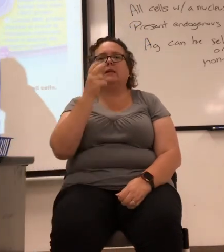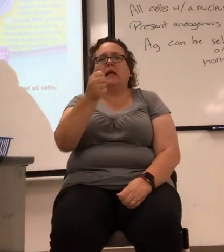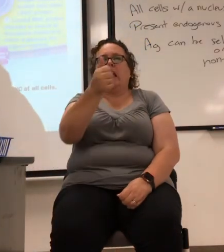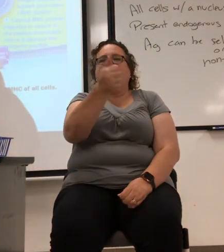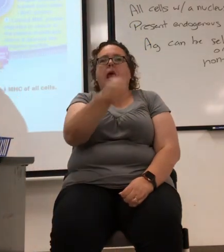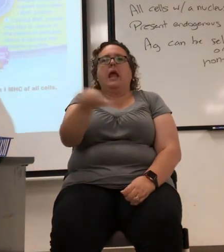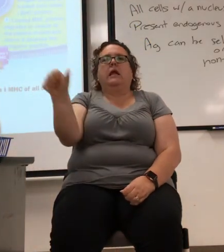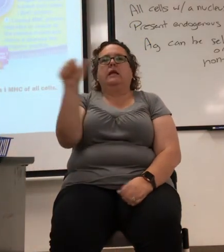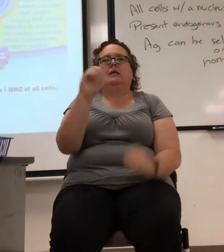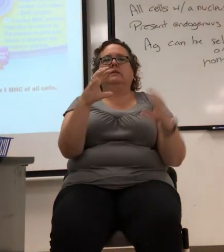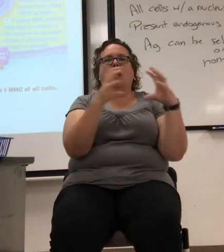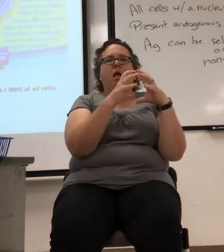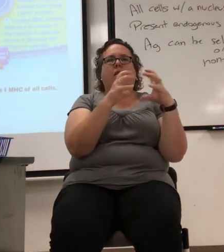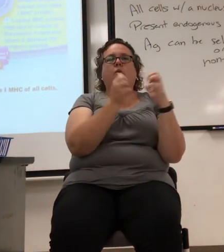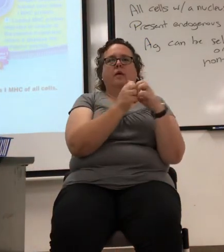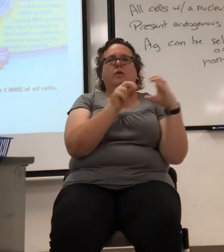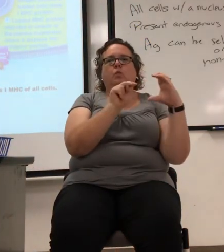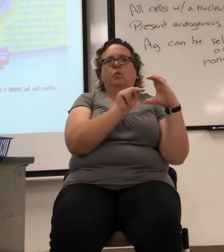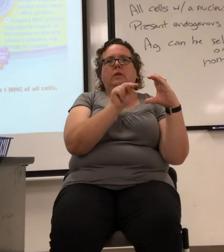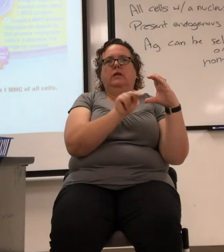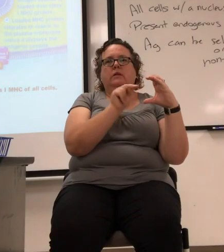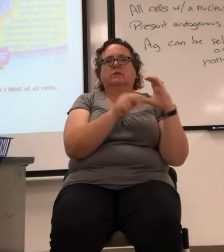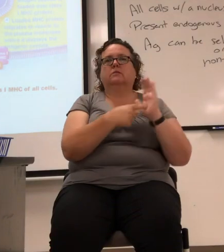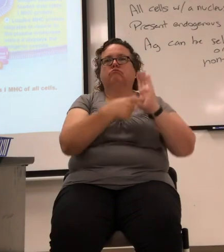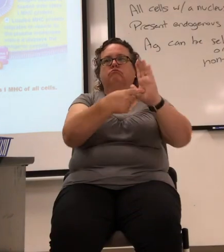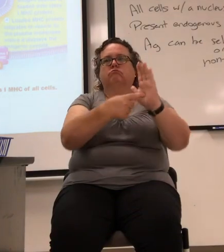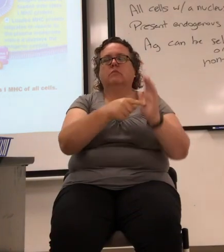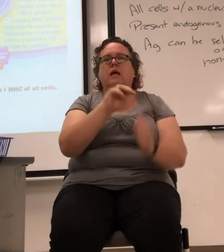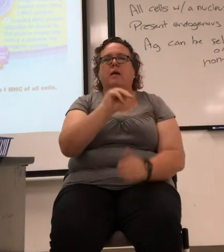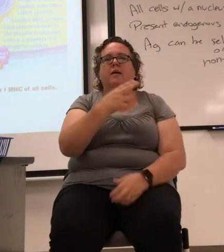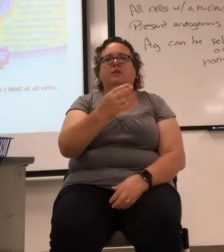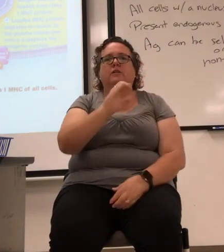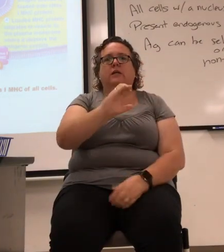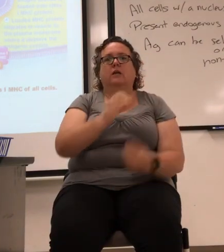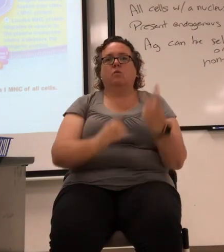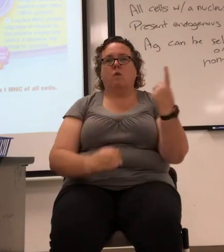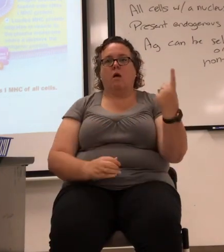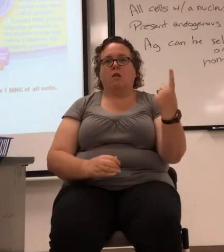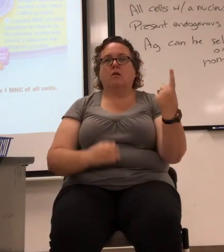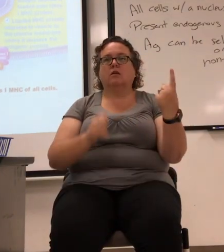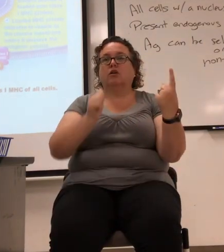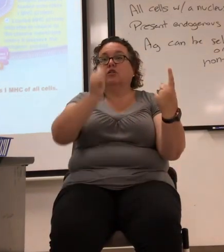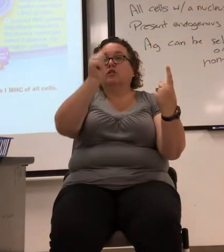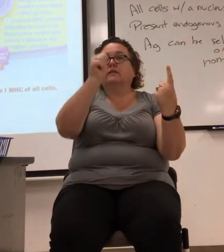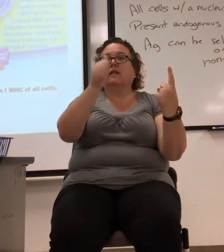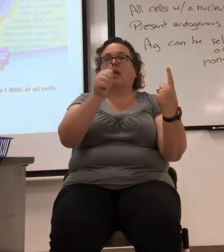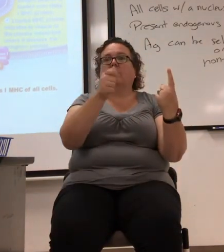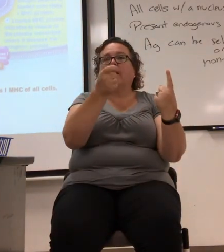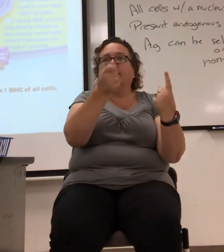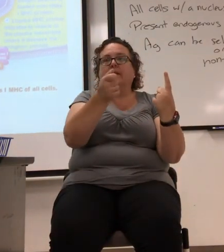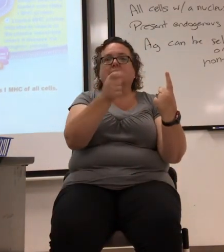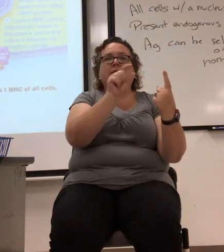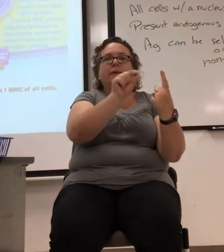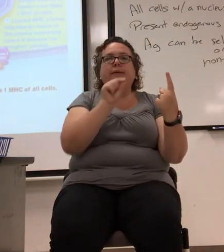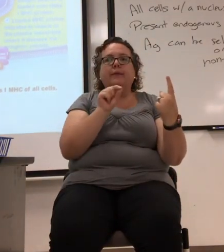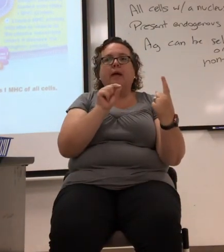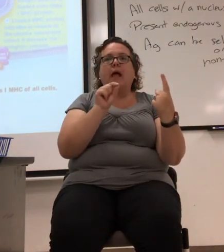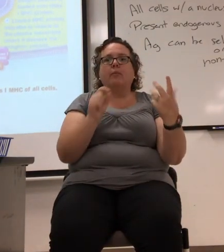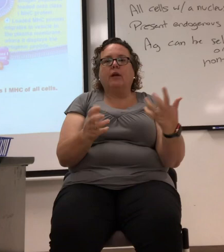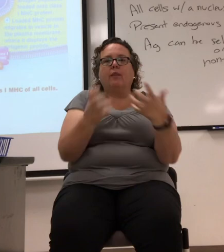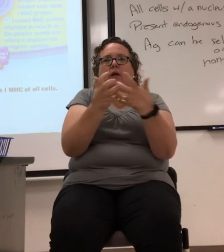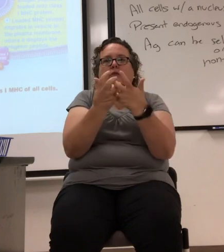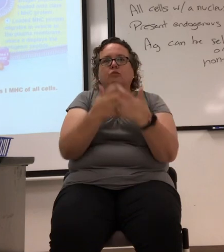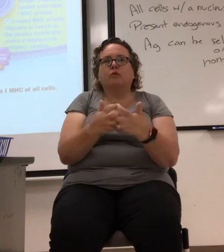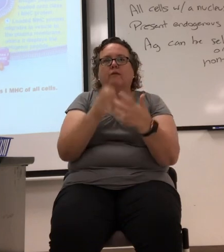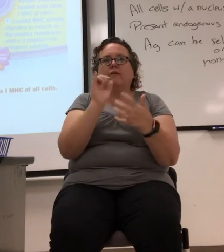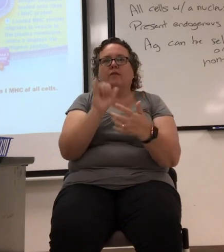that has a nuke presenting MHC1. So take a piece of yourself, right, put it in the groove of class 1